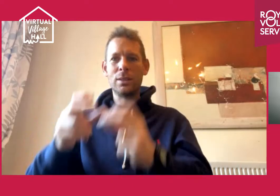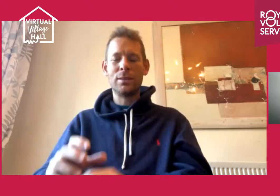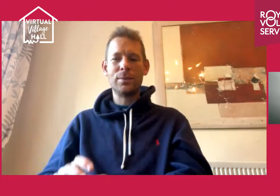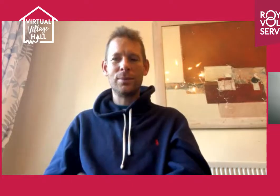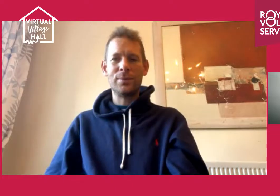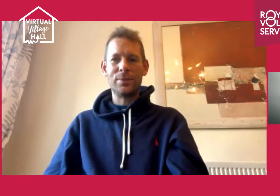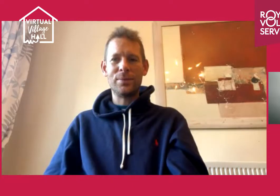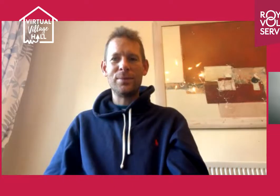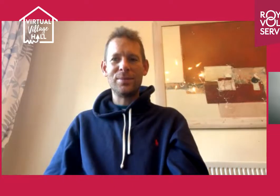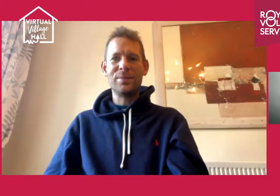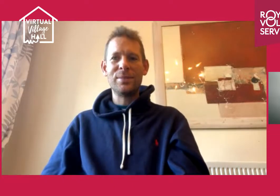and owl,